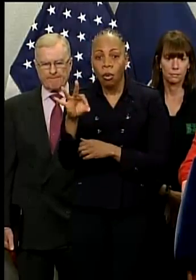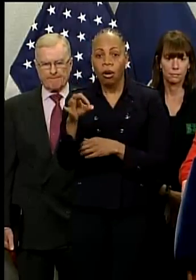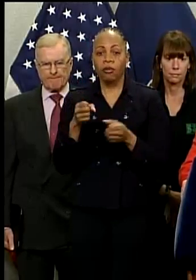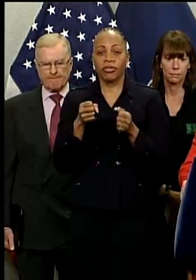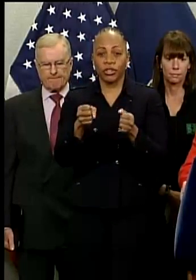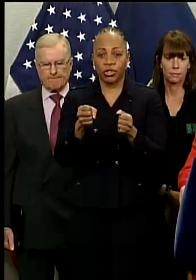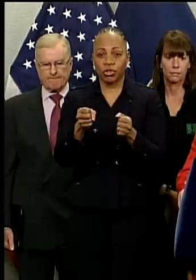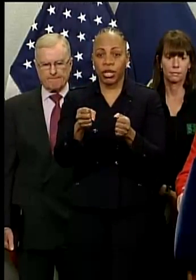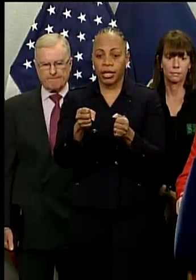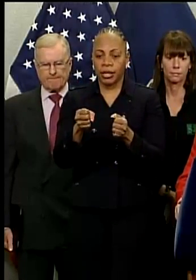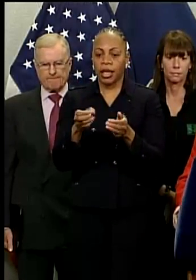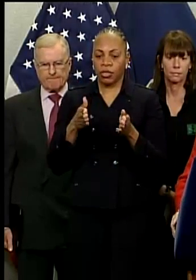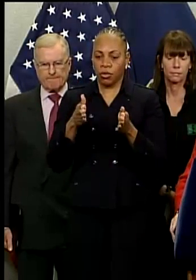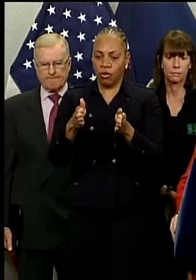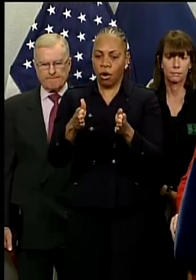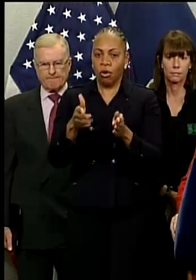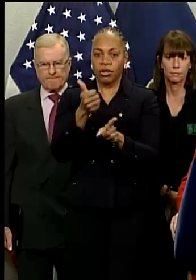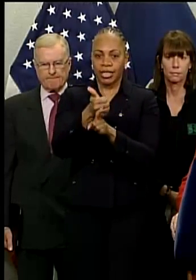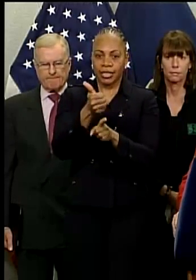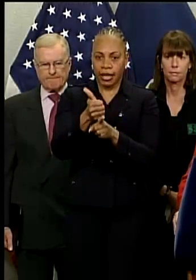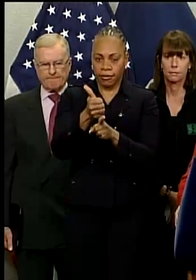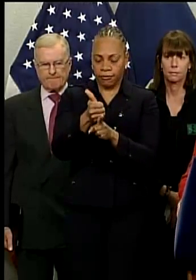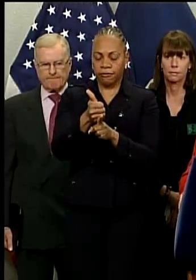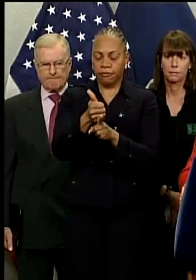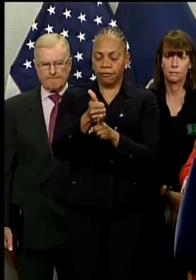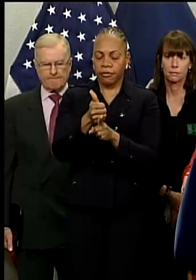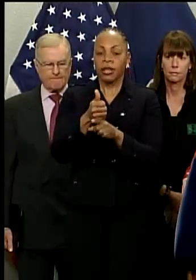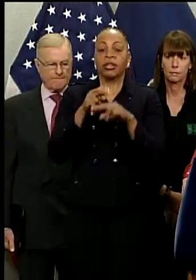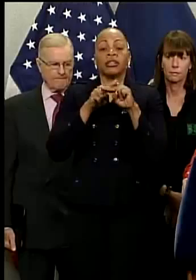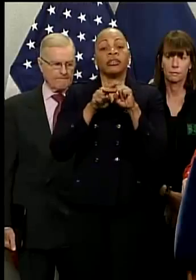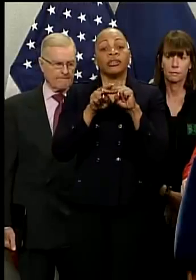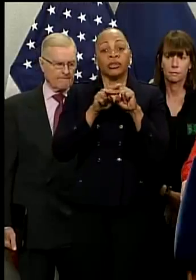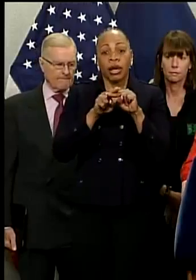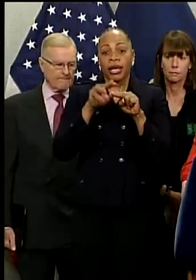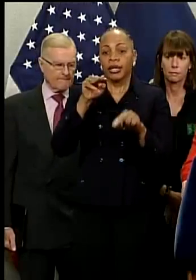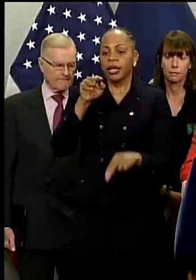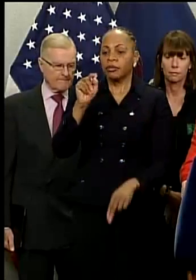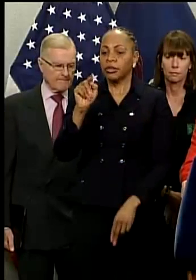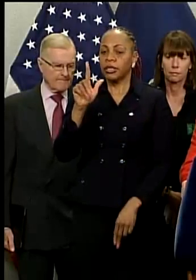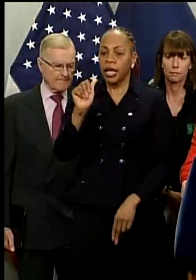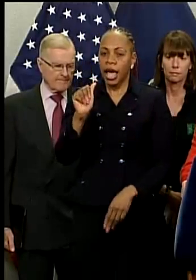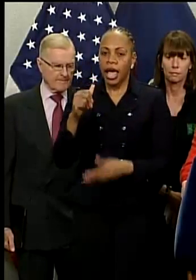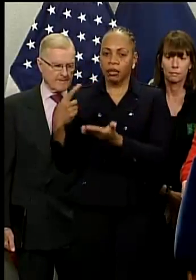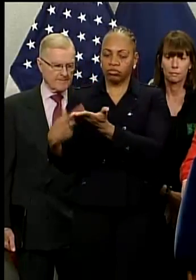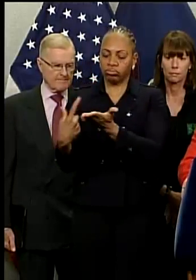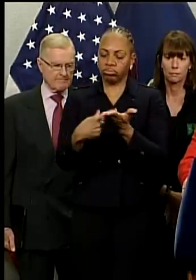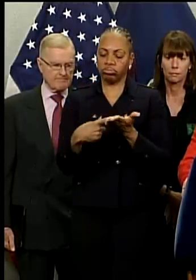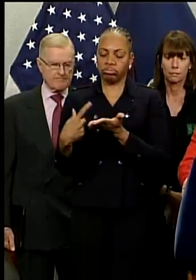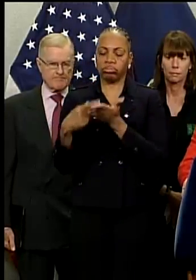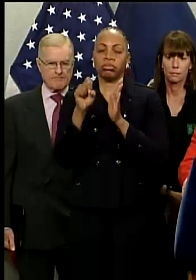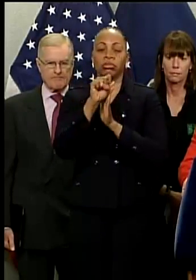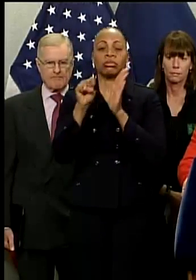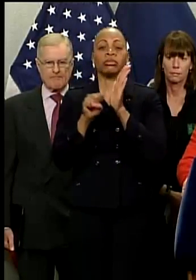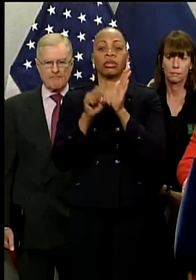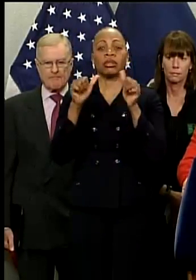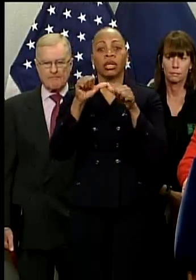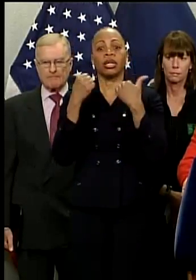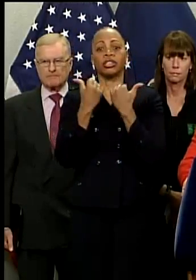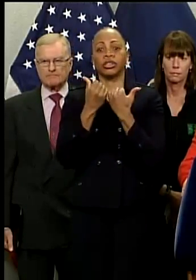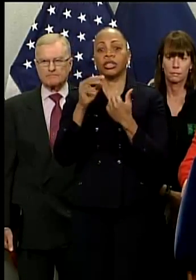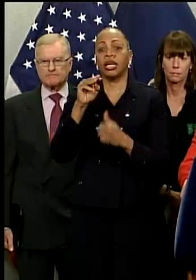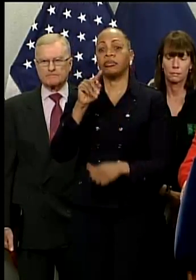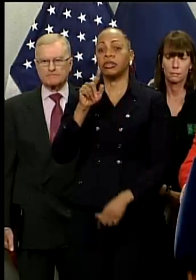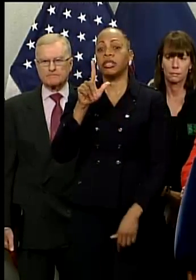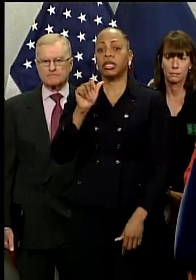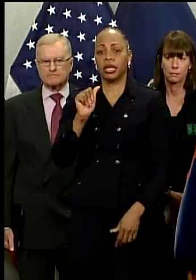parked, and that will help everybody. As to mass transit, we've spent a lot of time talking to the state agency. The MTA